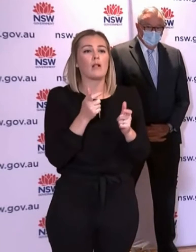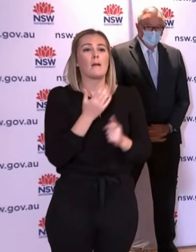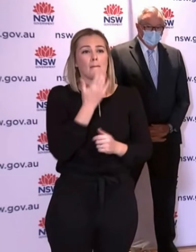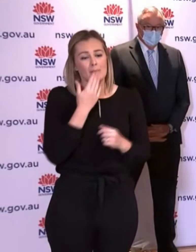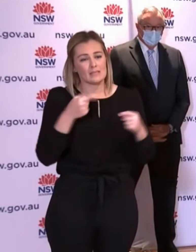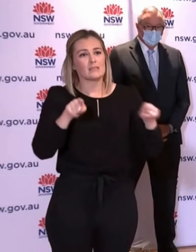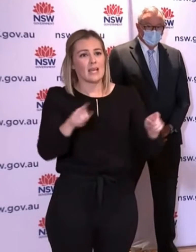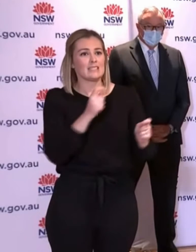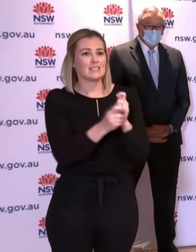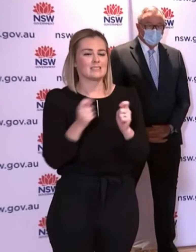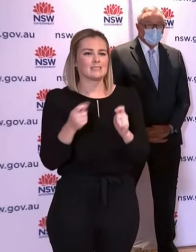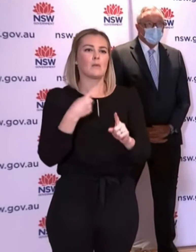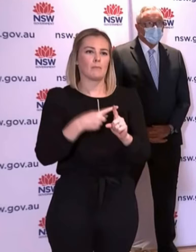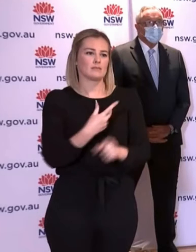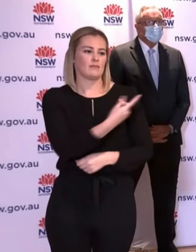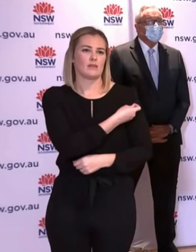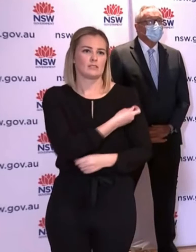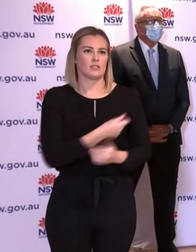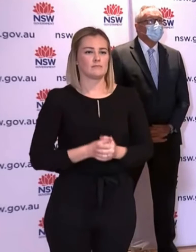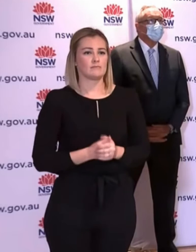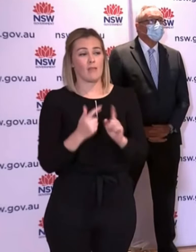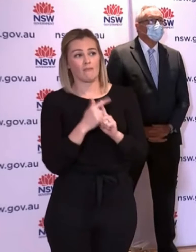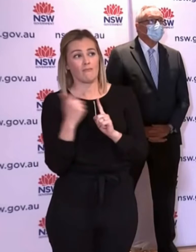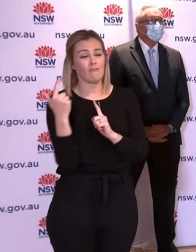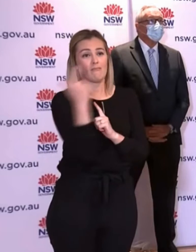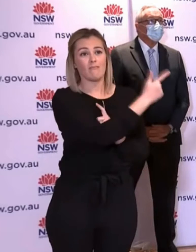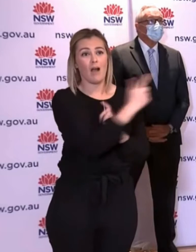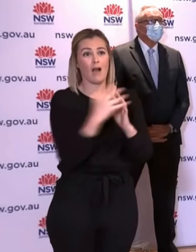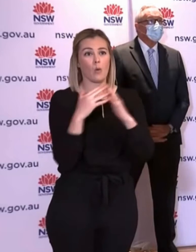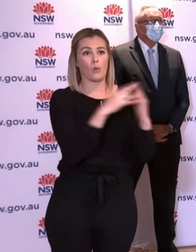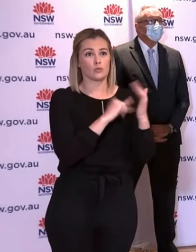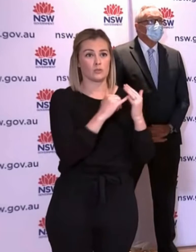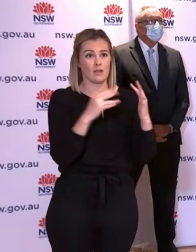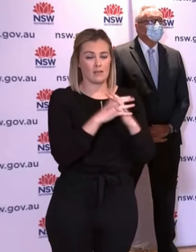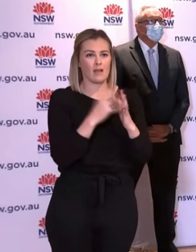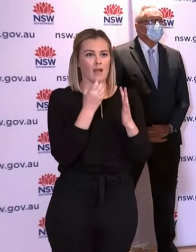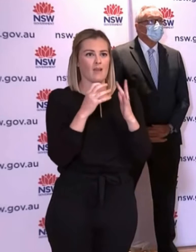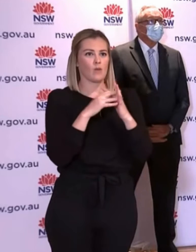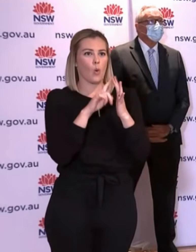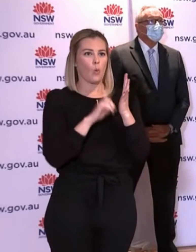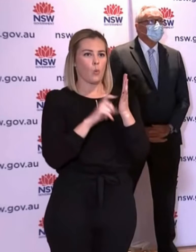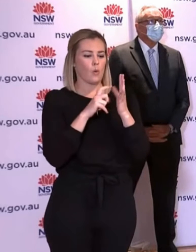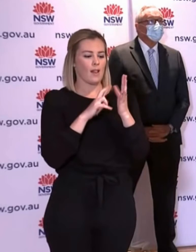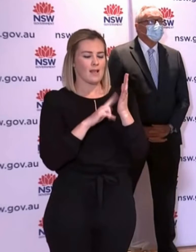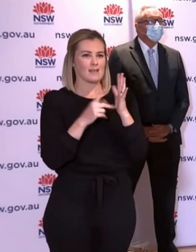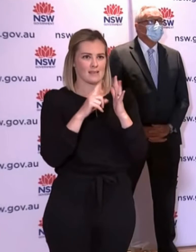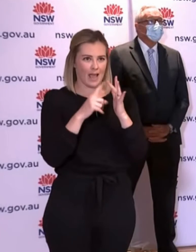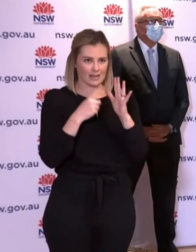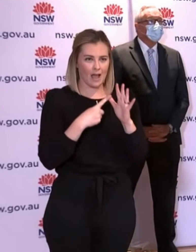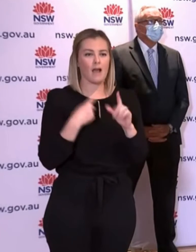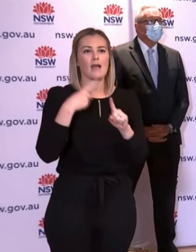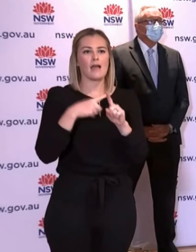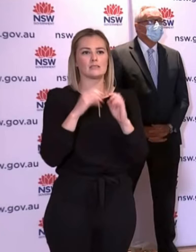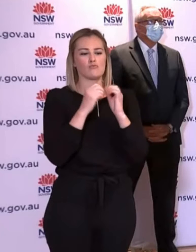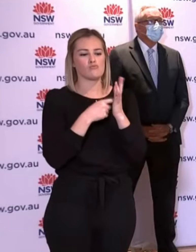vaccinated. In Far West, we had 2 cases till 8 p.m. last night, 1 in Wilcannia and 1 in Broken Hill. And